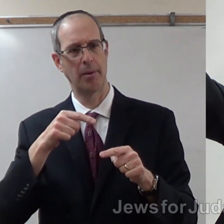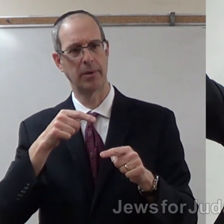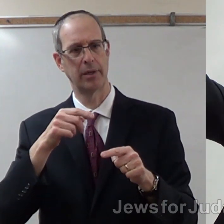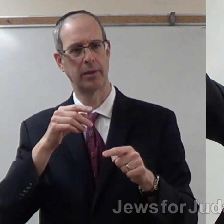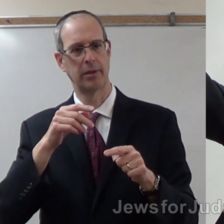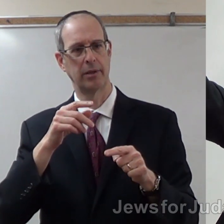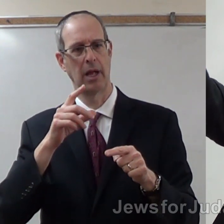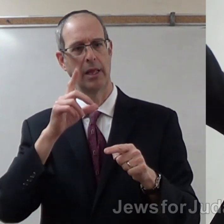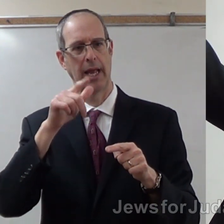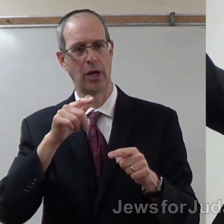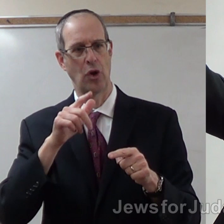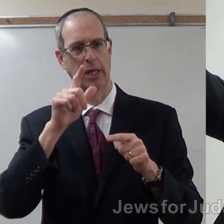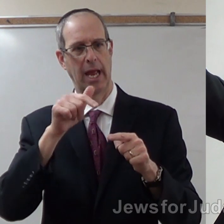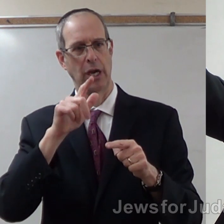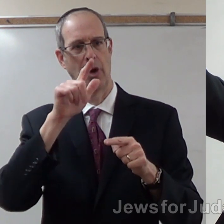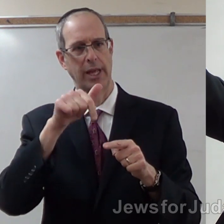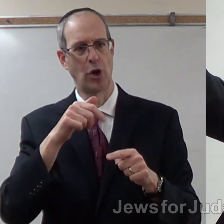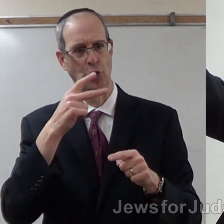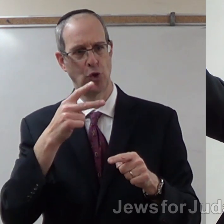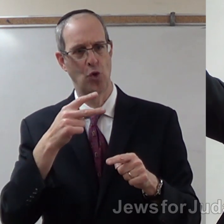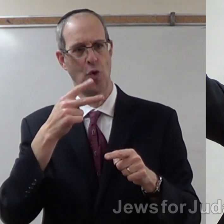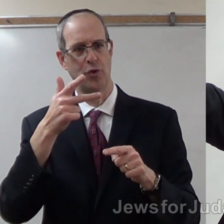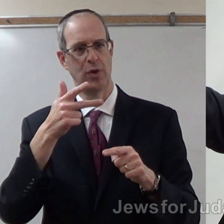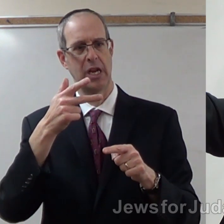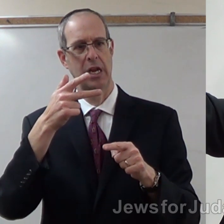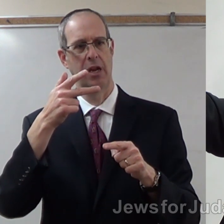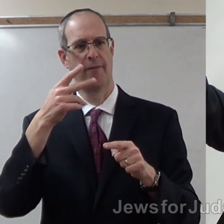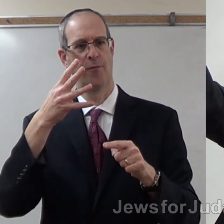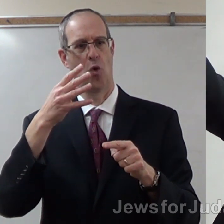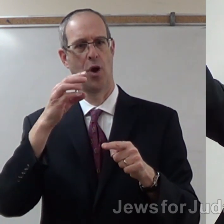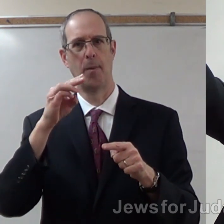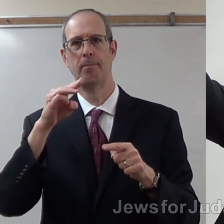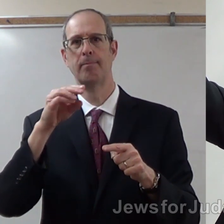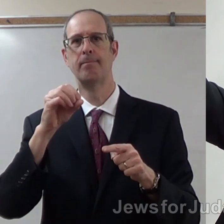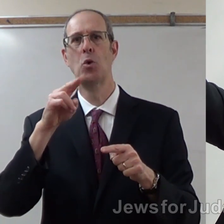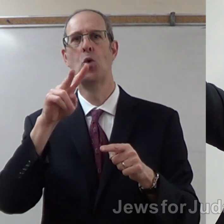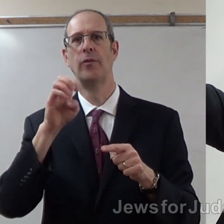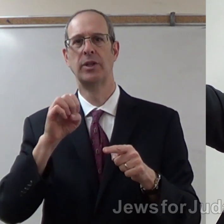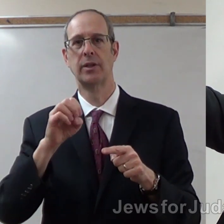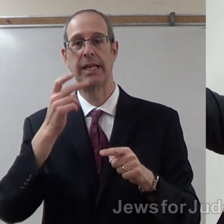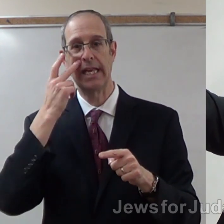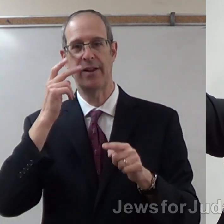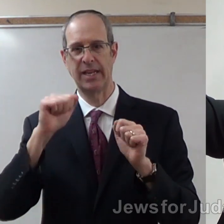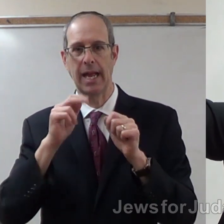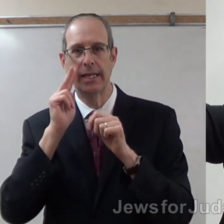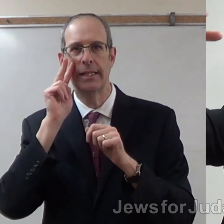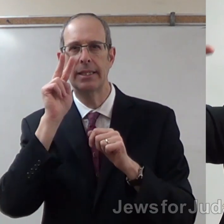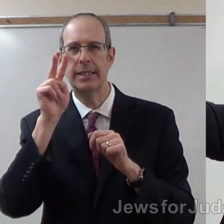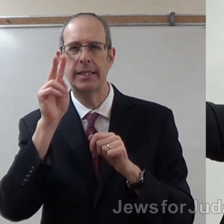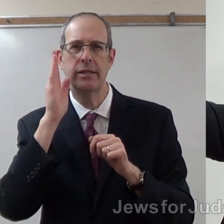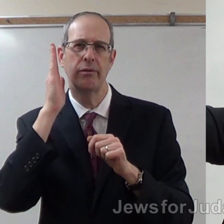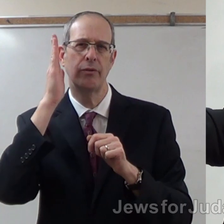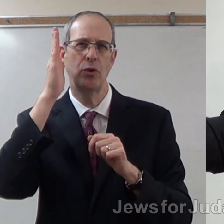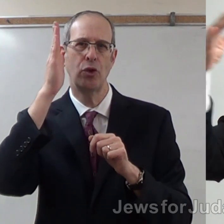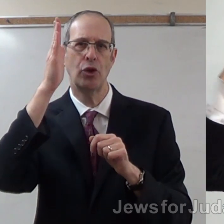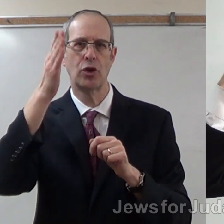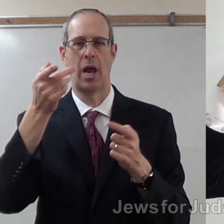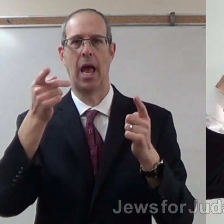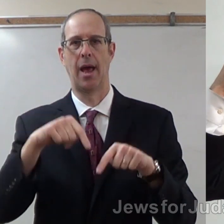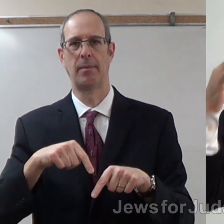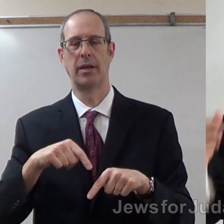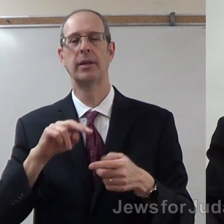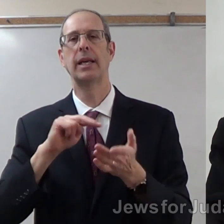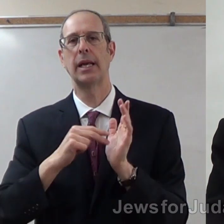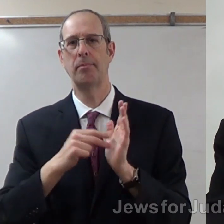next move, in two moves. If you could look into the future and see what's going to happen,